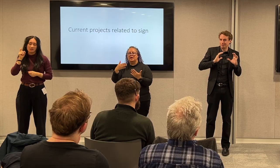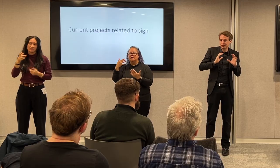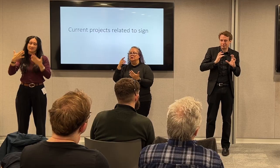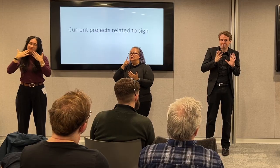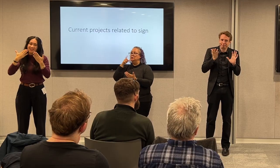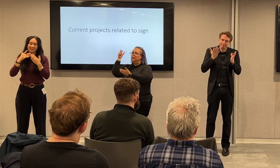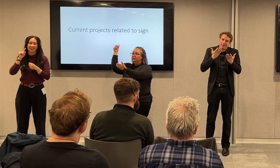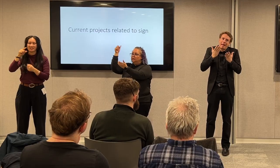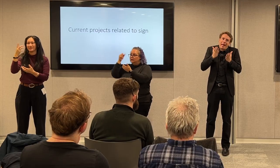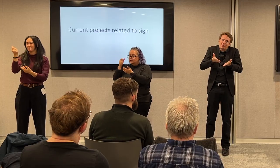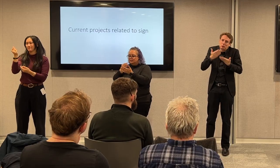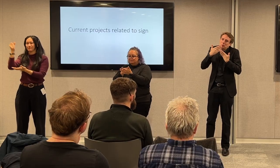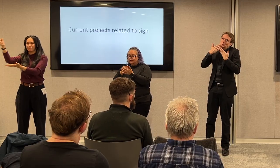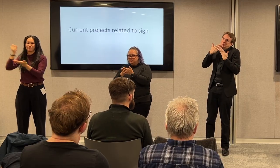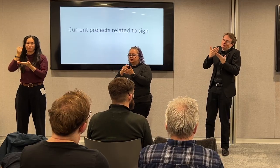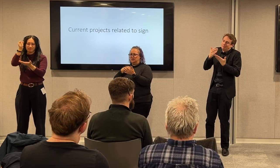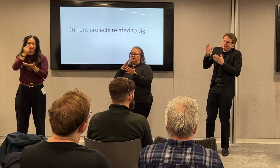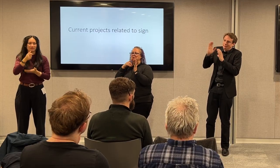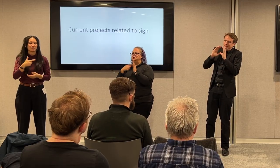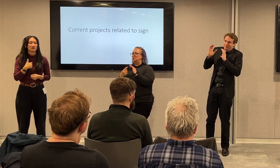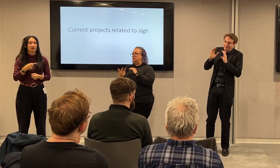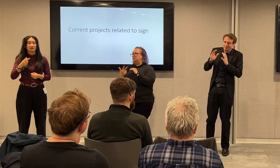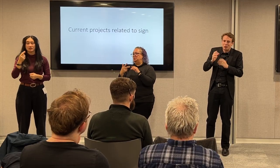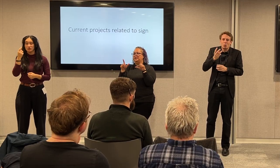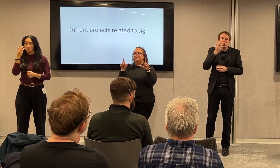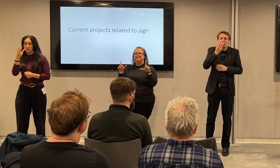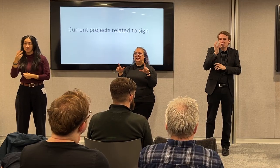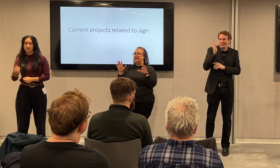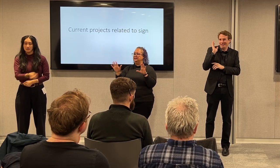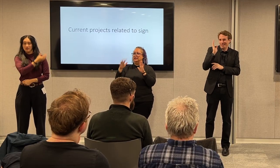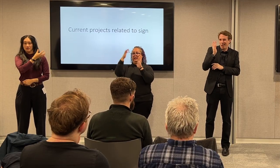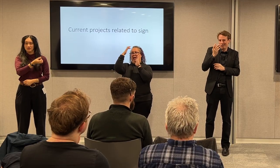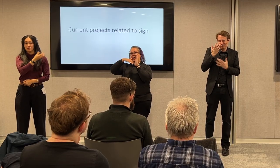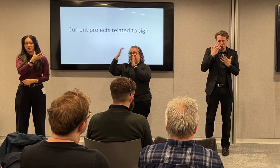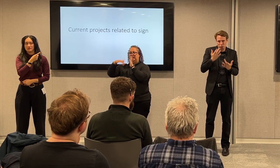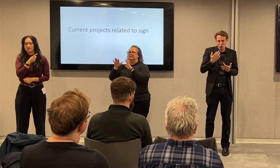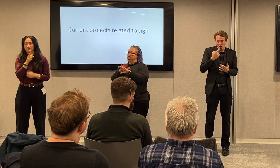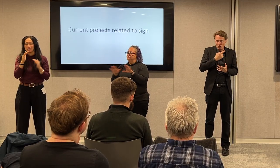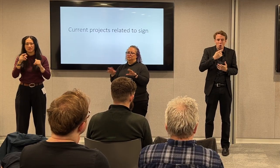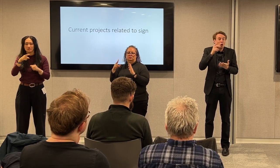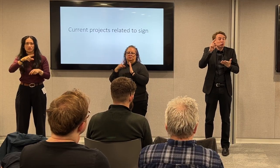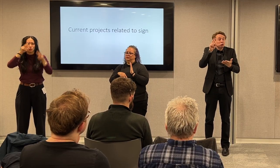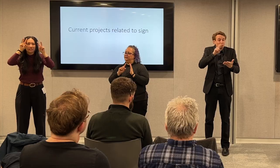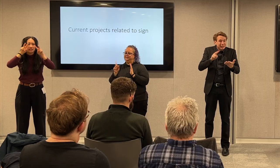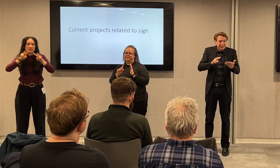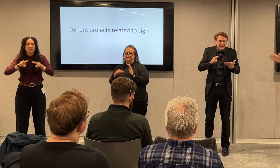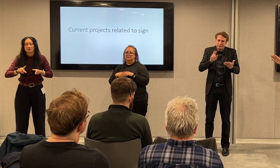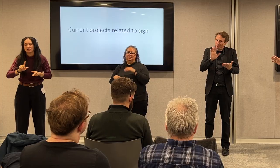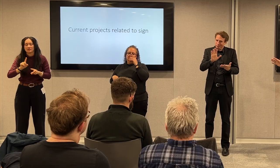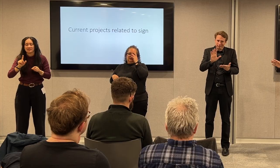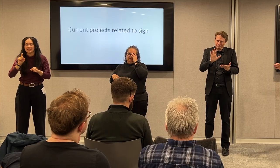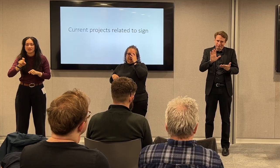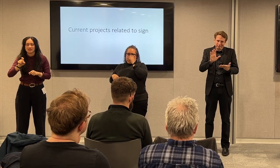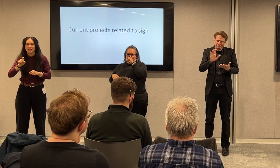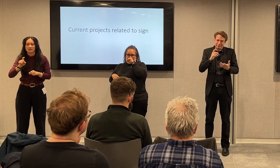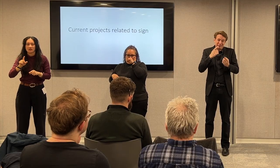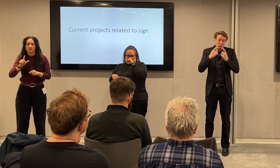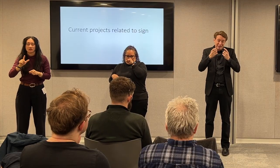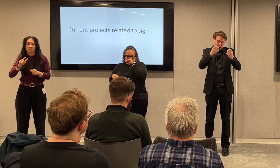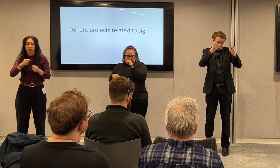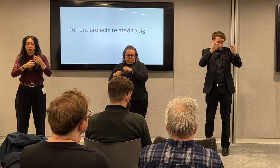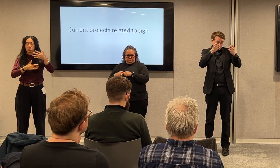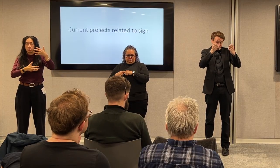slides. I'm not going to expect you to read them. There's too much information on them. So I'll put them there and just concentrate on